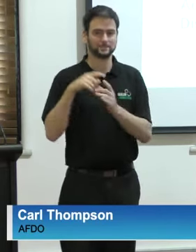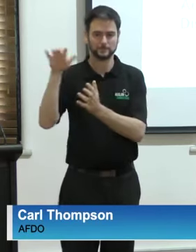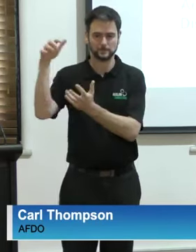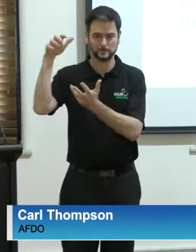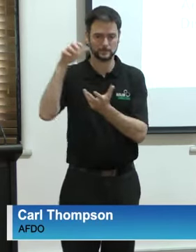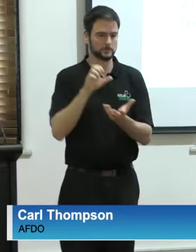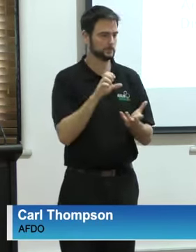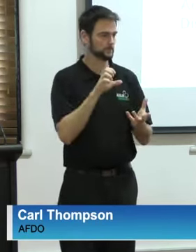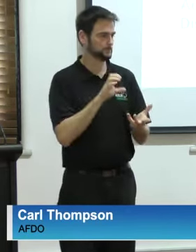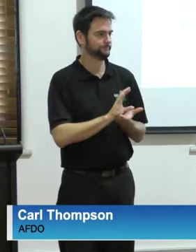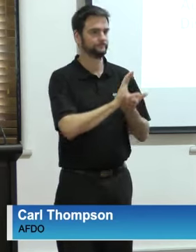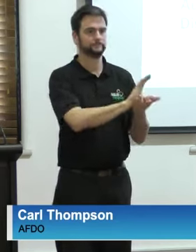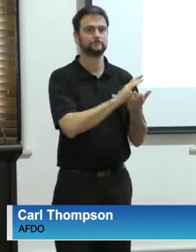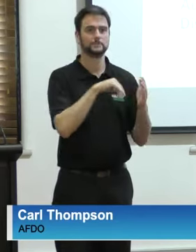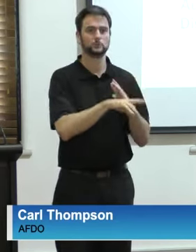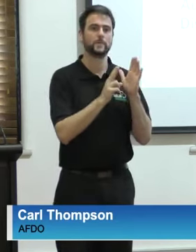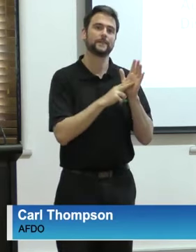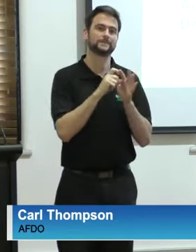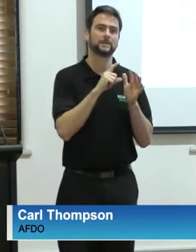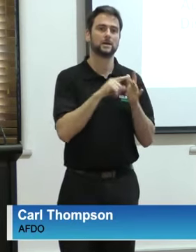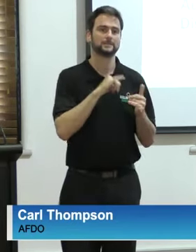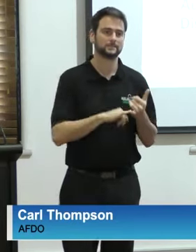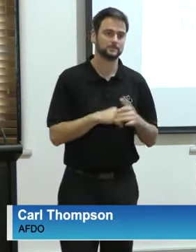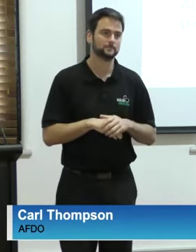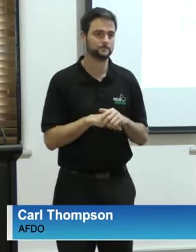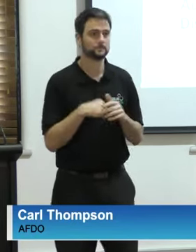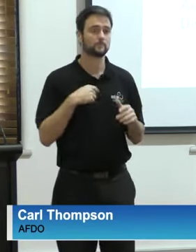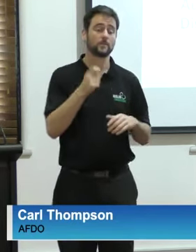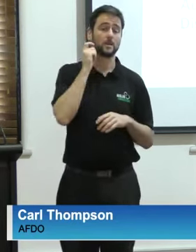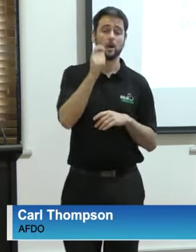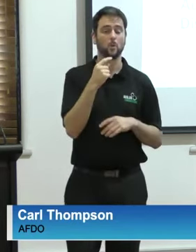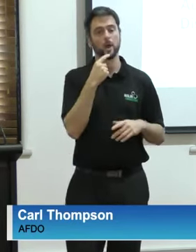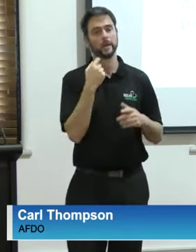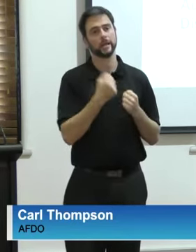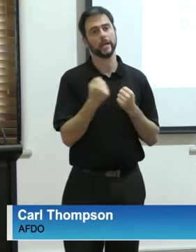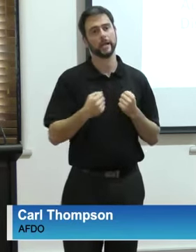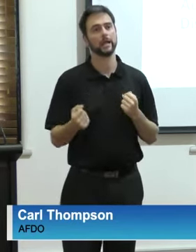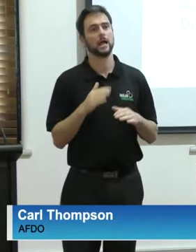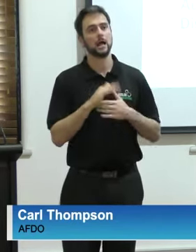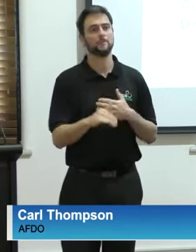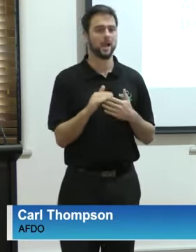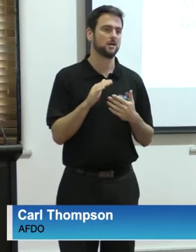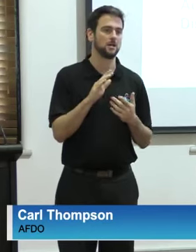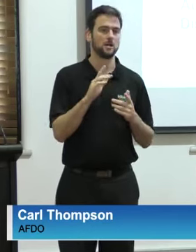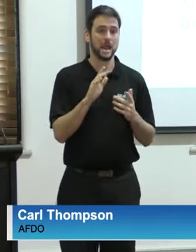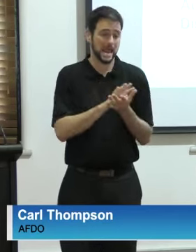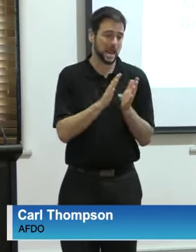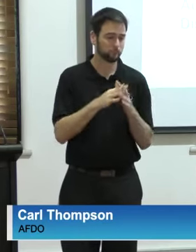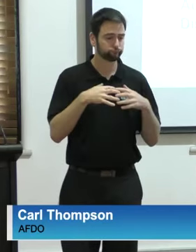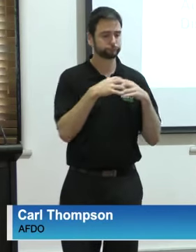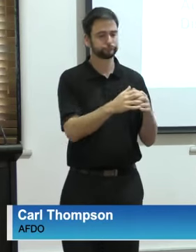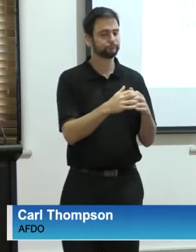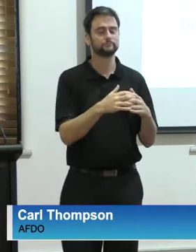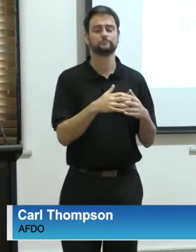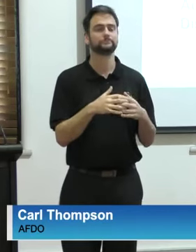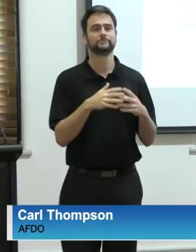So I'm not going to talk about, how it all came about or about how to apply for the NDIS. This is all